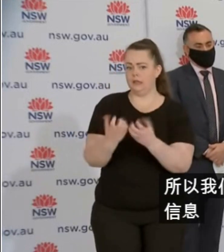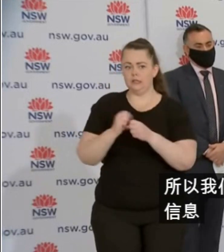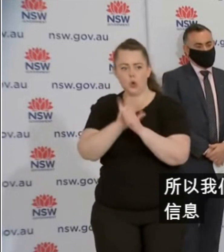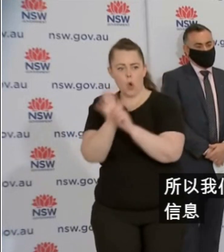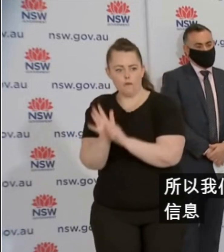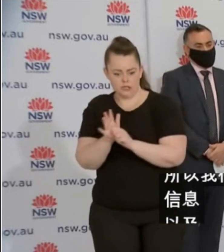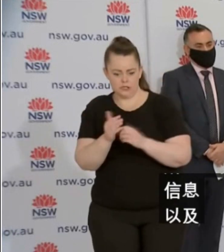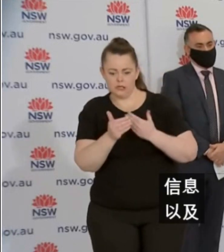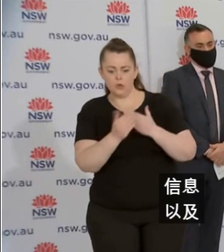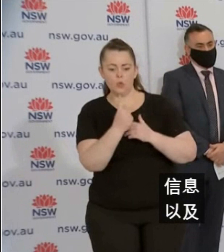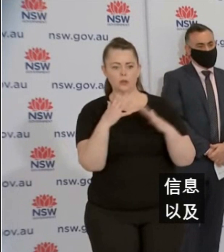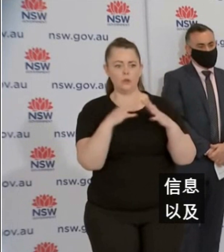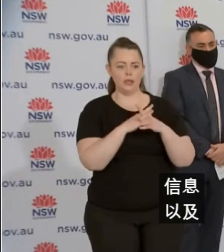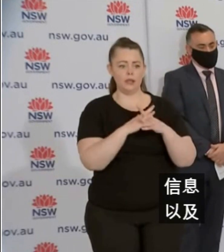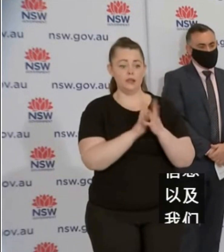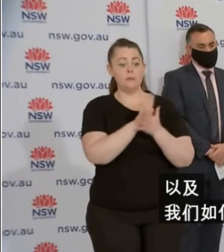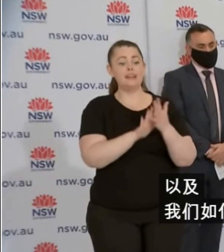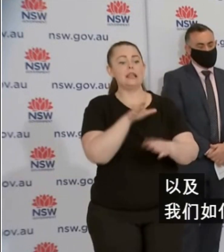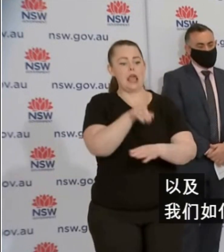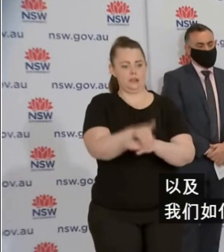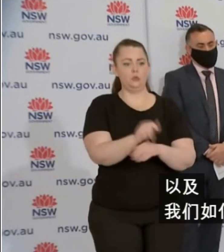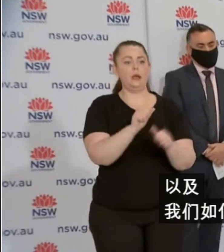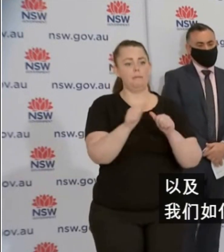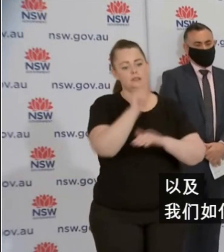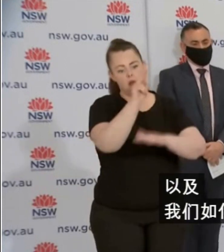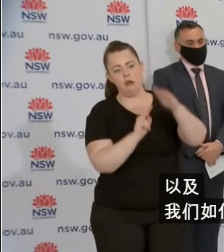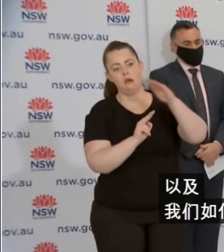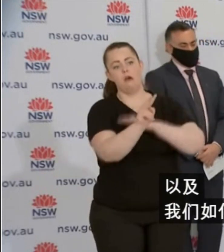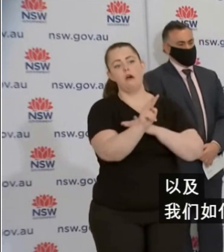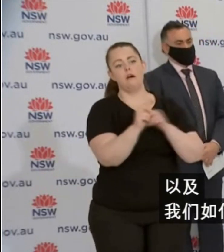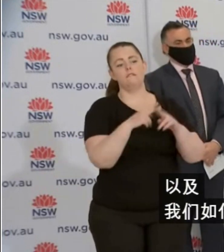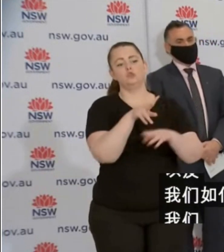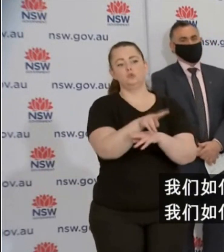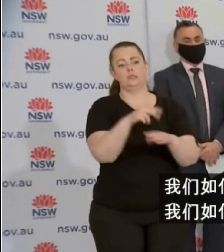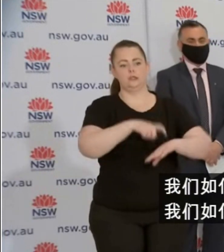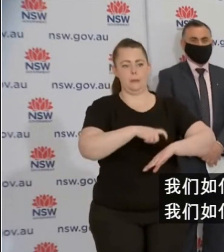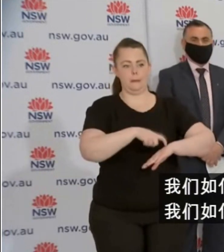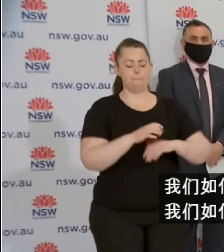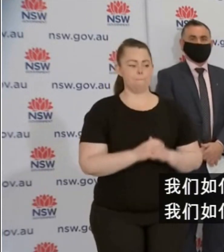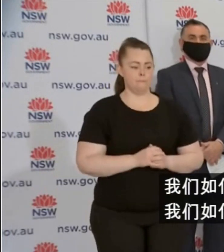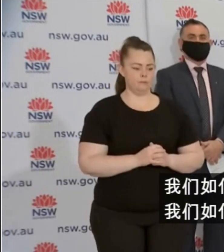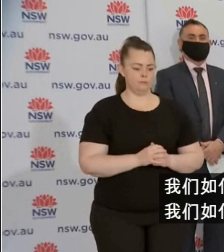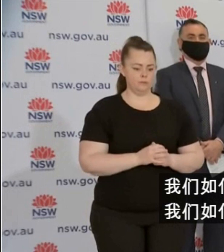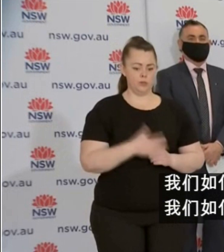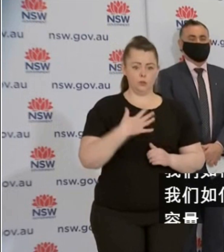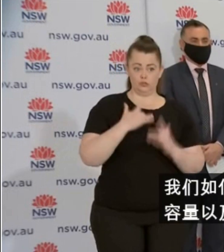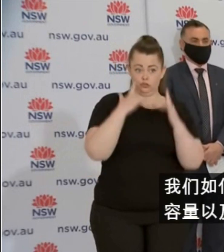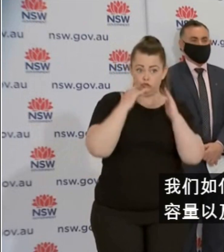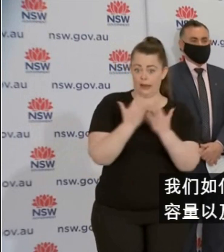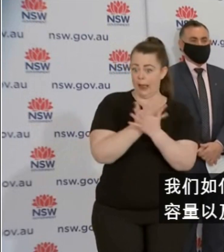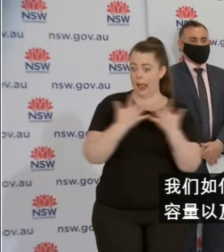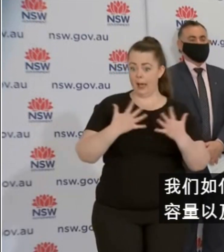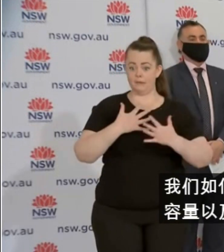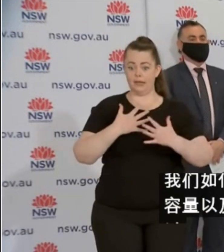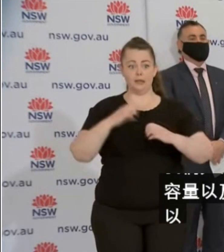next week in conjunction with our plans for how we've quadrupled our ventilators, how we've increased our ICU capacity, and what